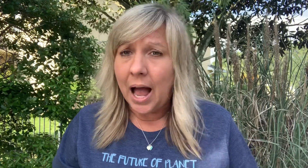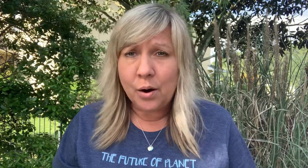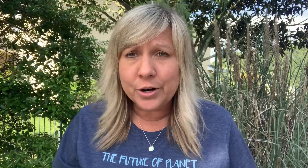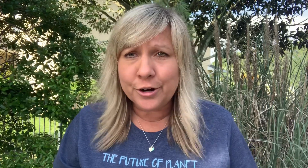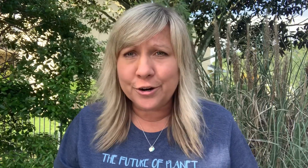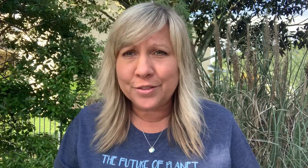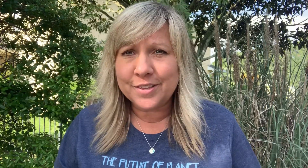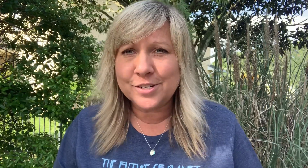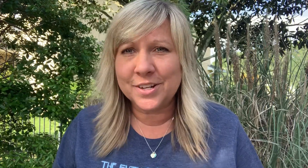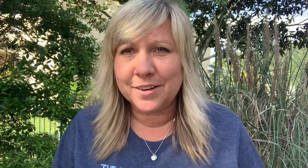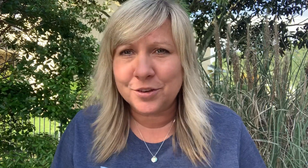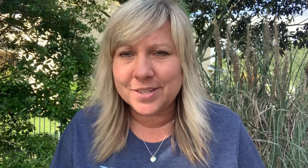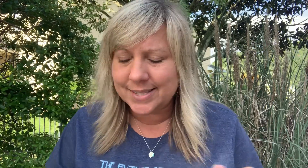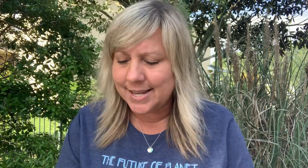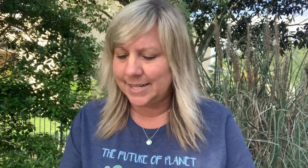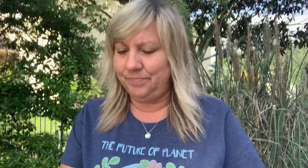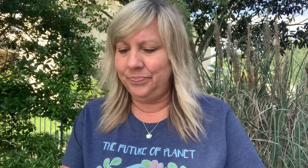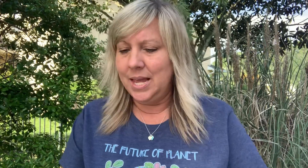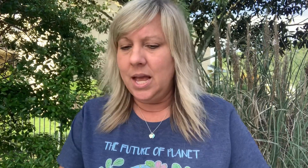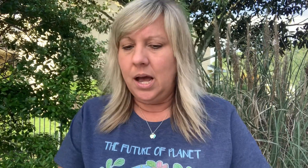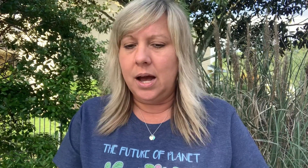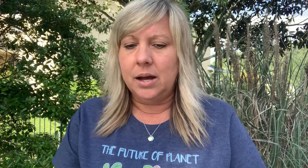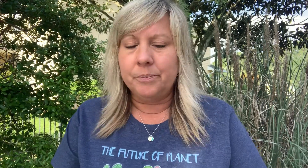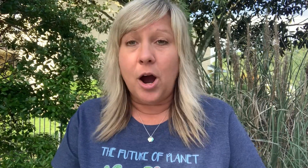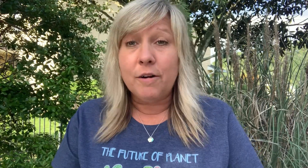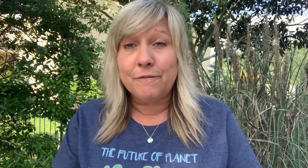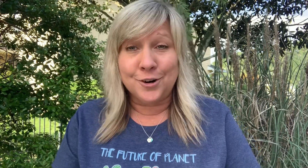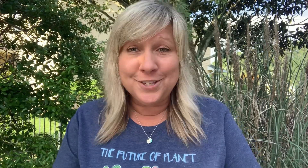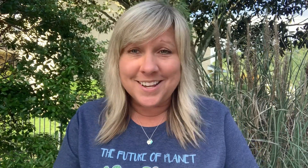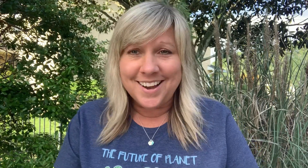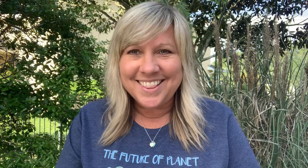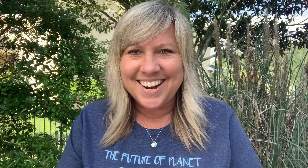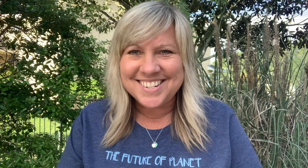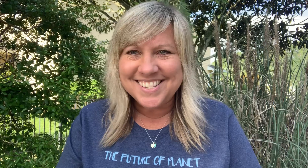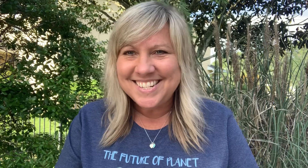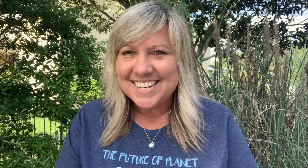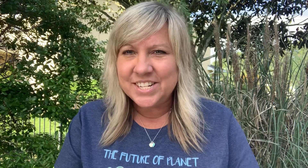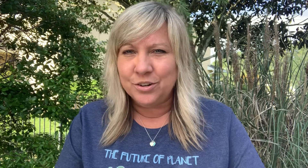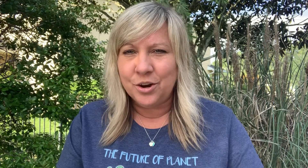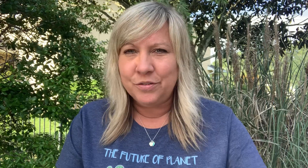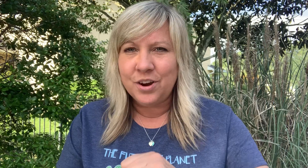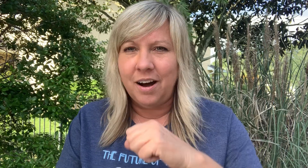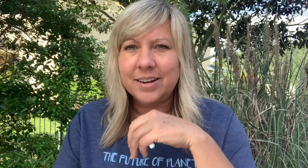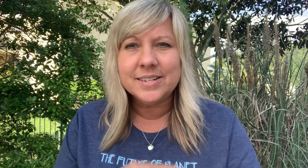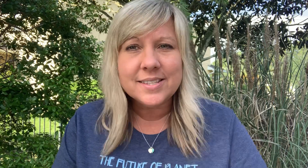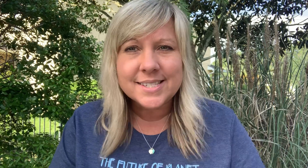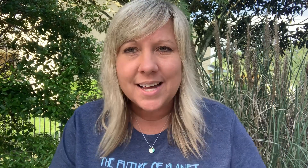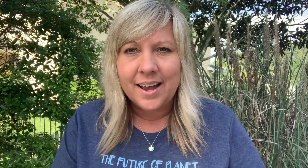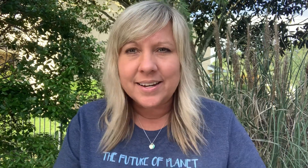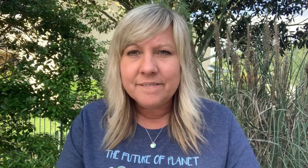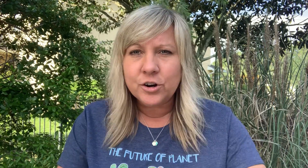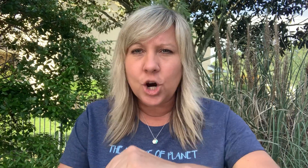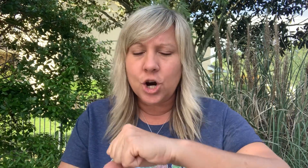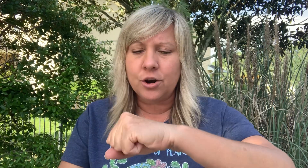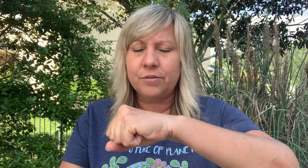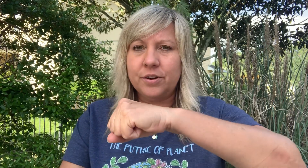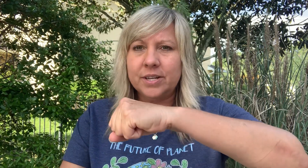our Earth to give you this lesson. Our first sign that I just did, don't know if you caught it, is the sign for Earth. You're going to